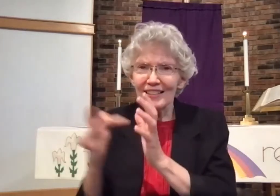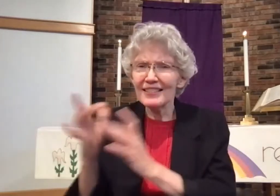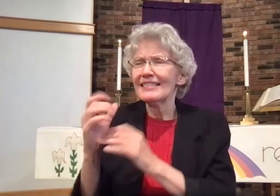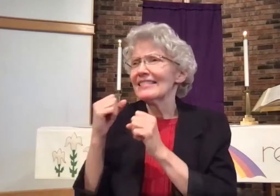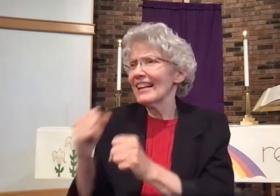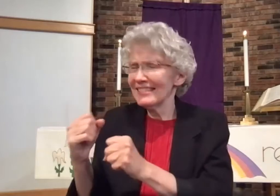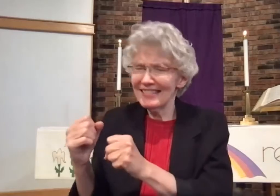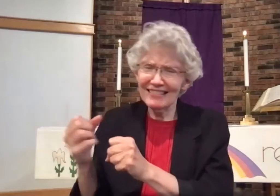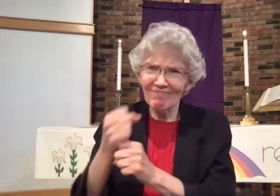And so Jesus was arrested,